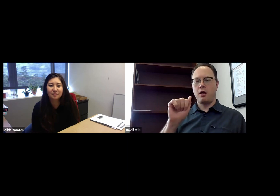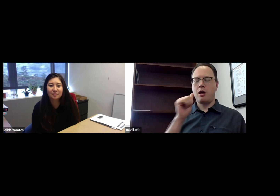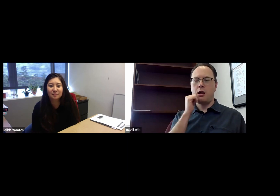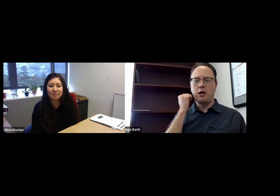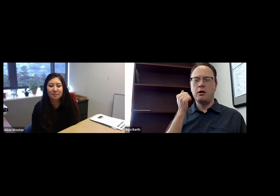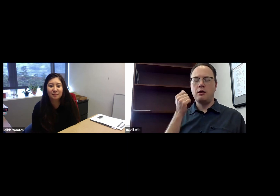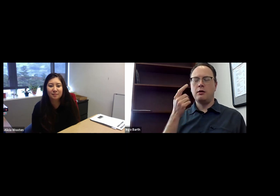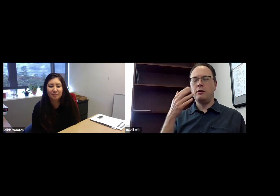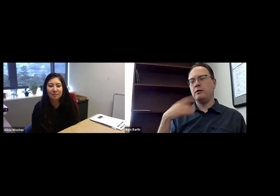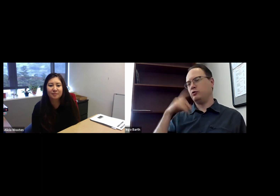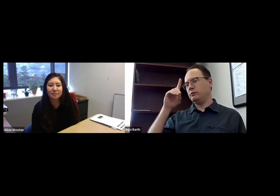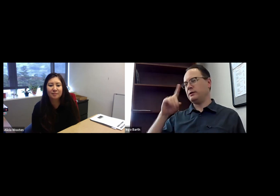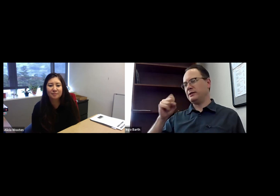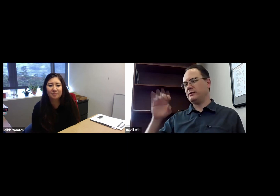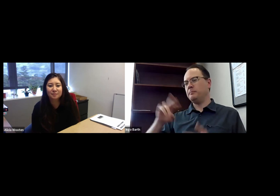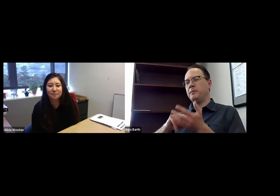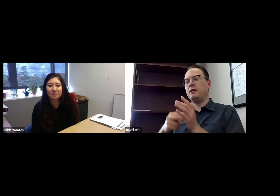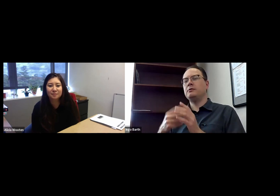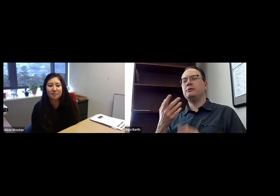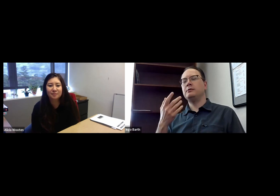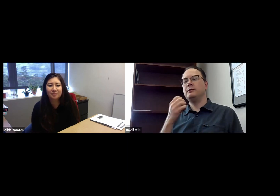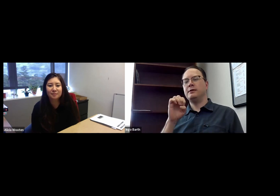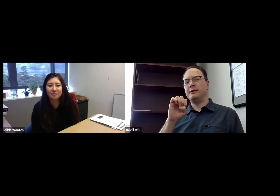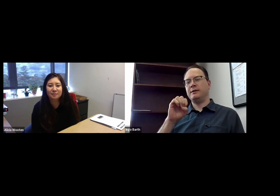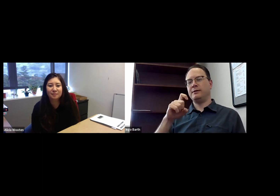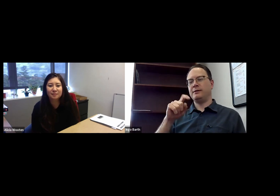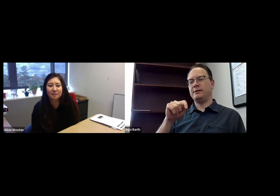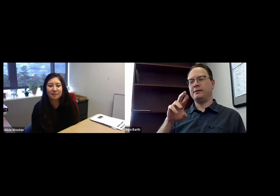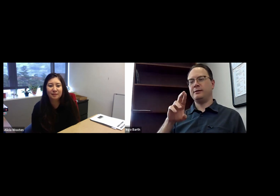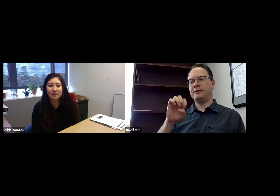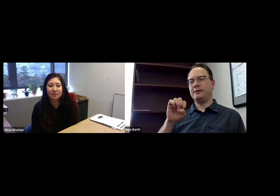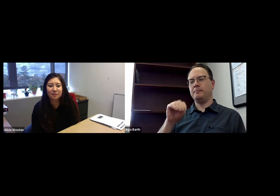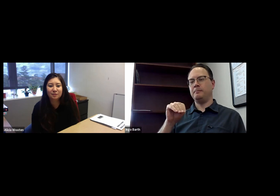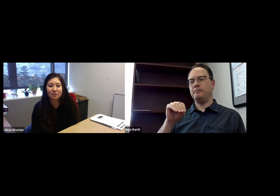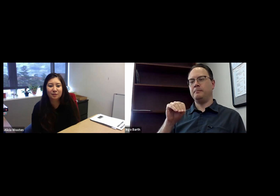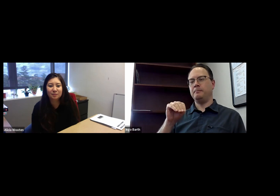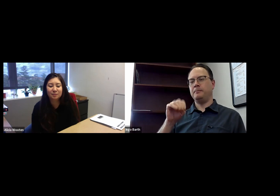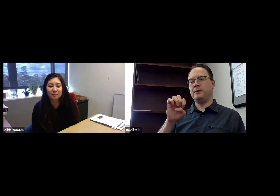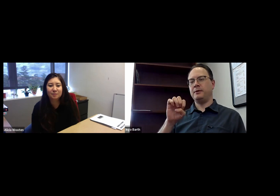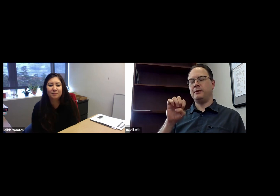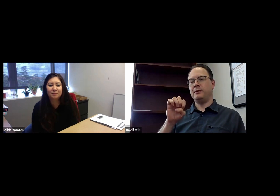And potassium. Oh yes, right. That's interesting. I saw that.